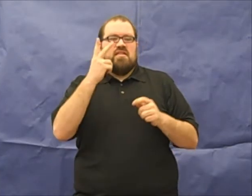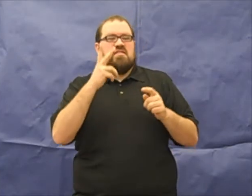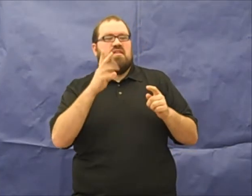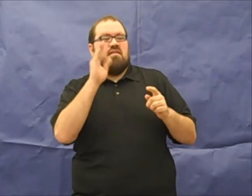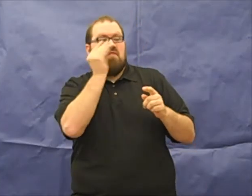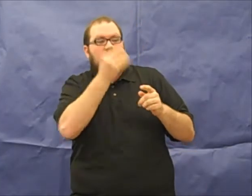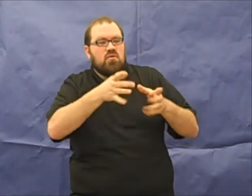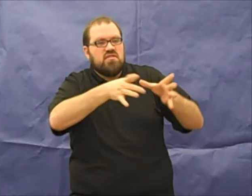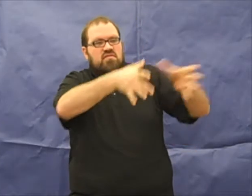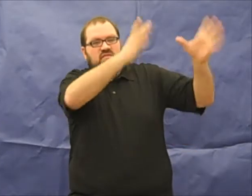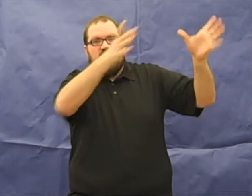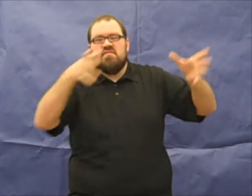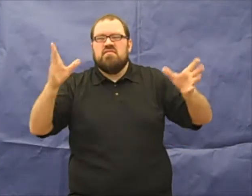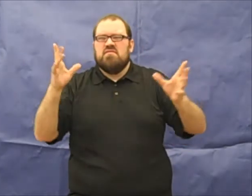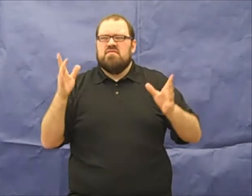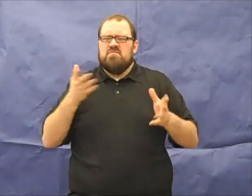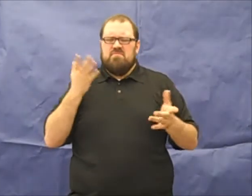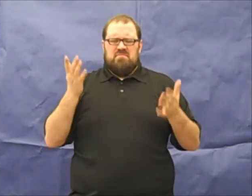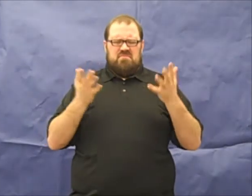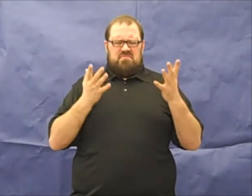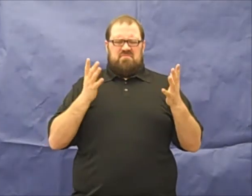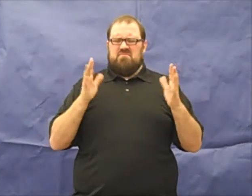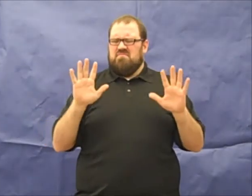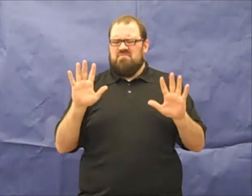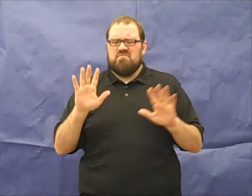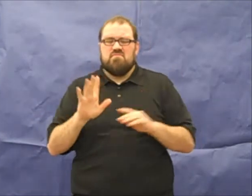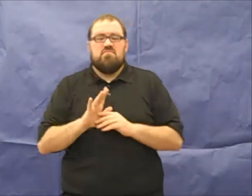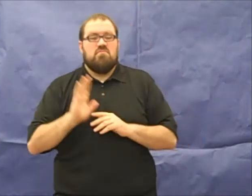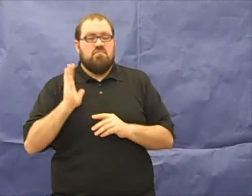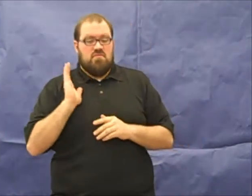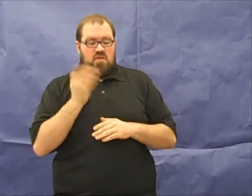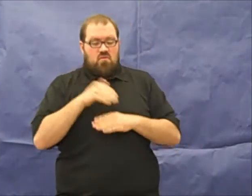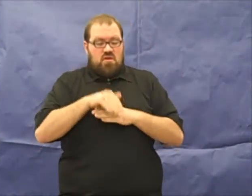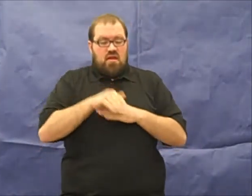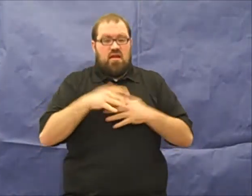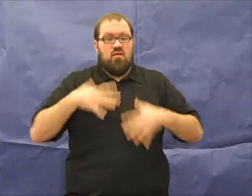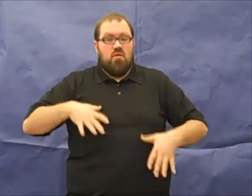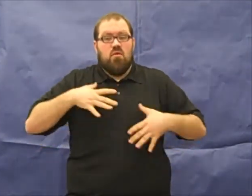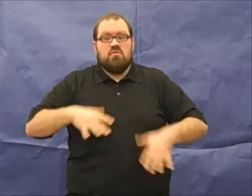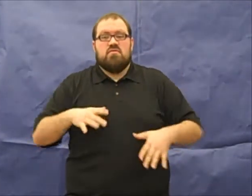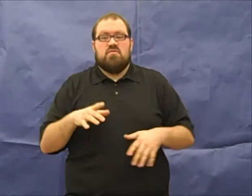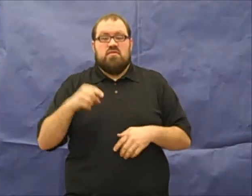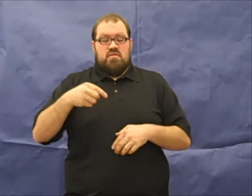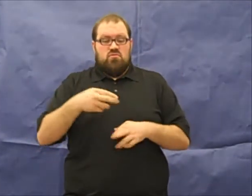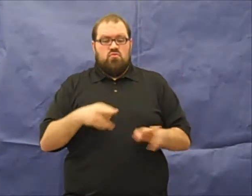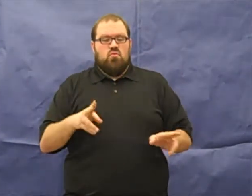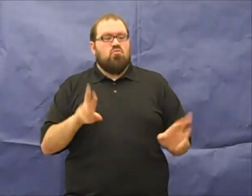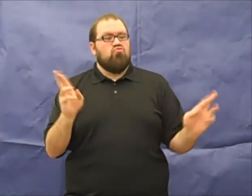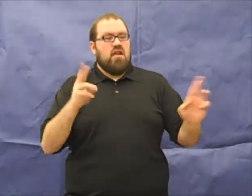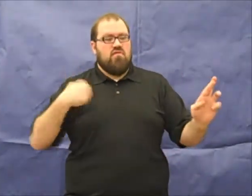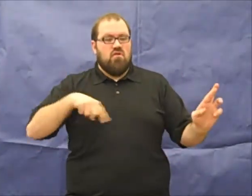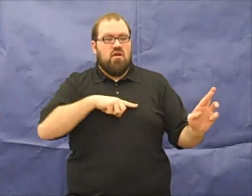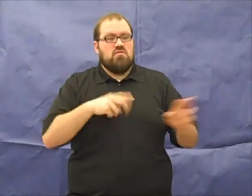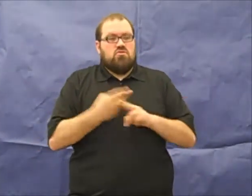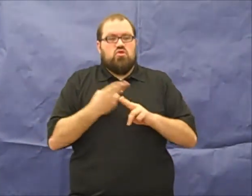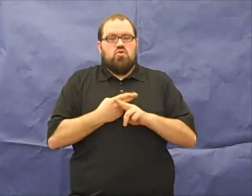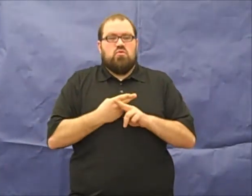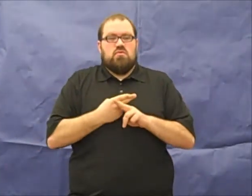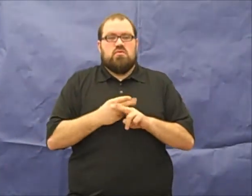evening clothes hung on racks against the walls. This room has been prepared for us to use, but we're barely there